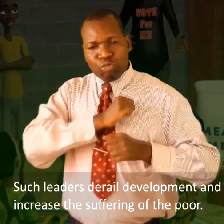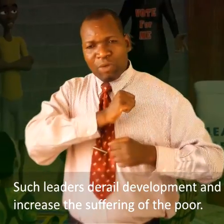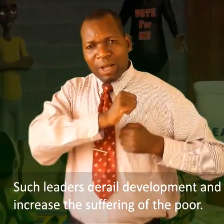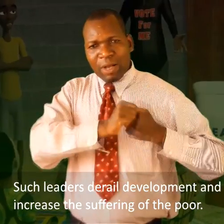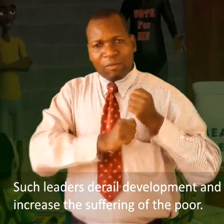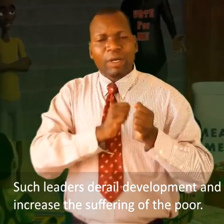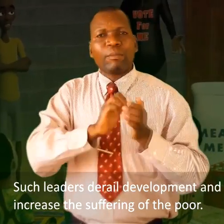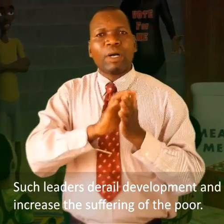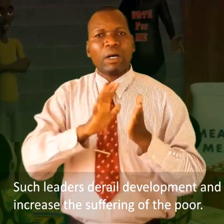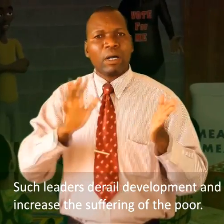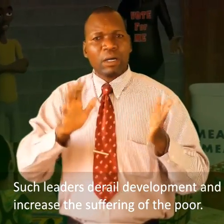of the poor.